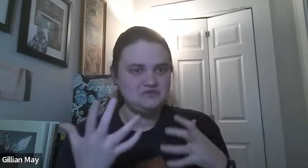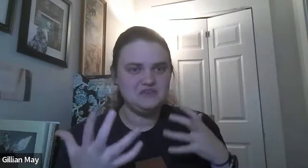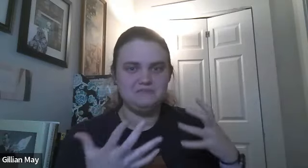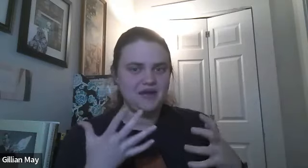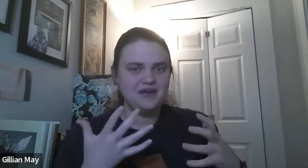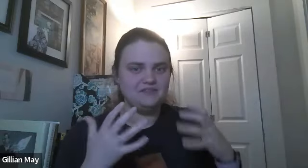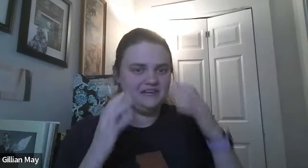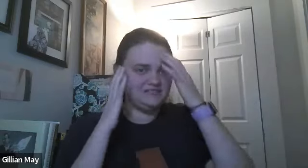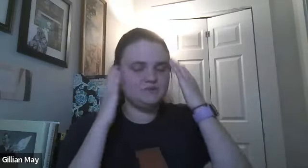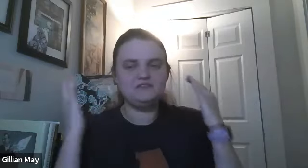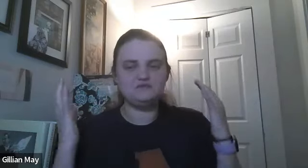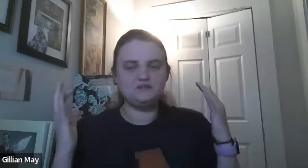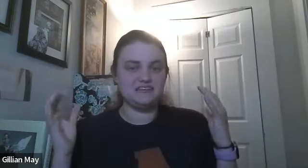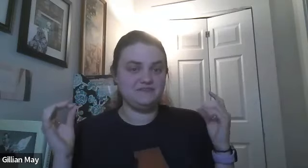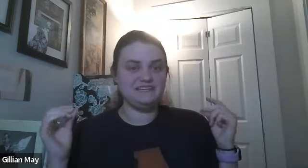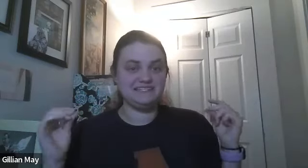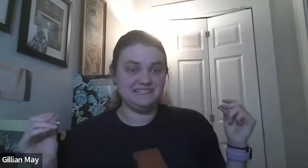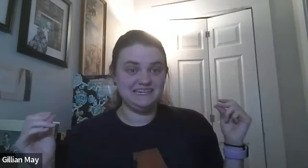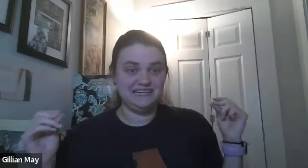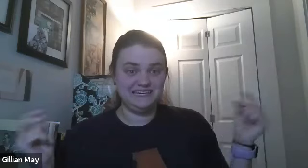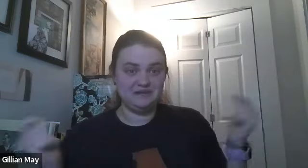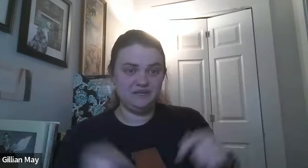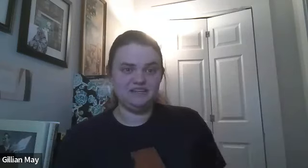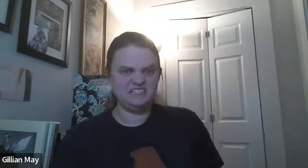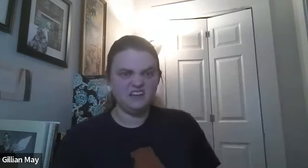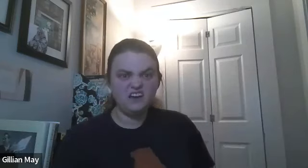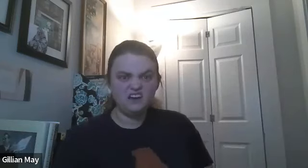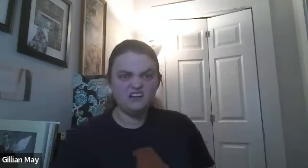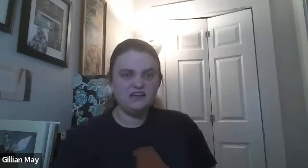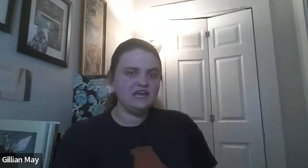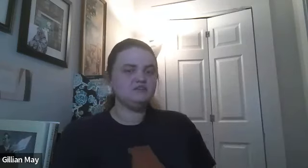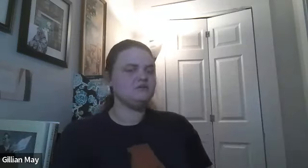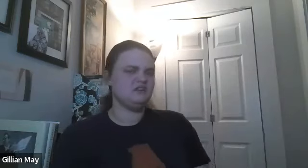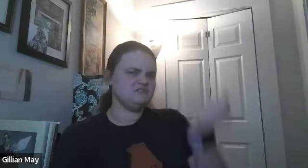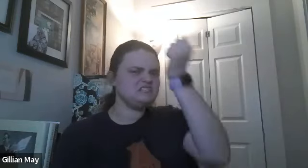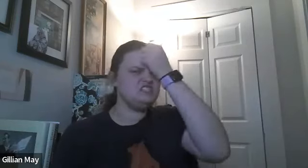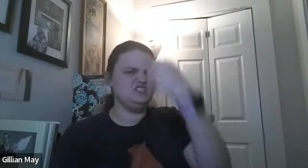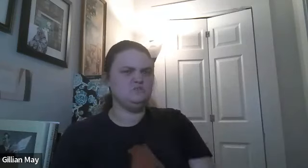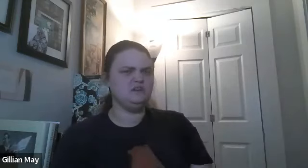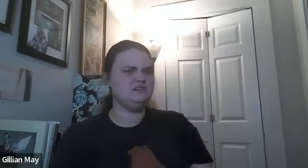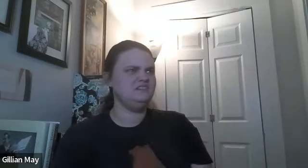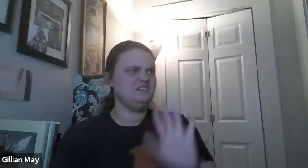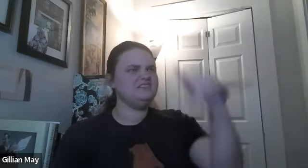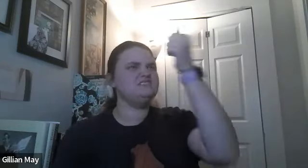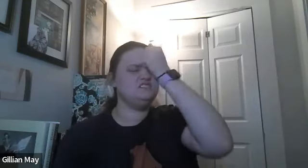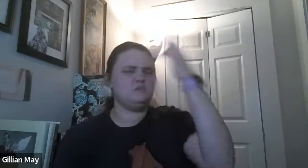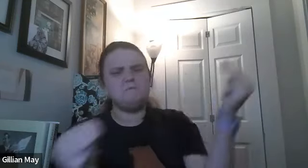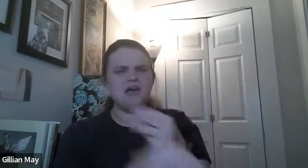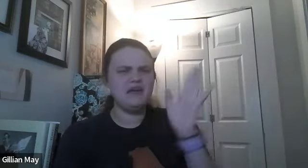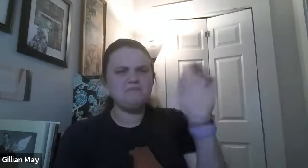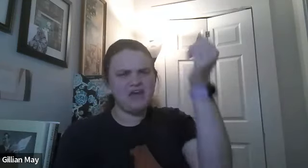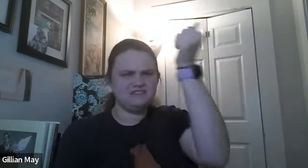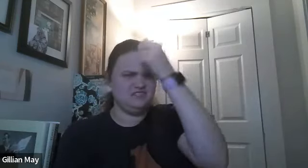thing in math. And he's one of those ones that if he doesn't see it and get it immediately, he's like, ugh. And he'll go and go, that's stupid. This is stupid. That math is